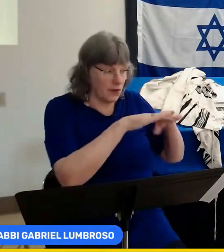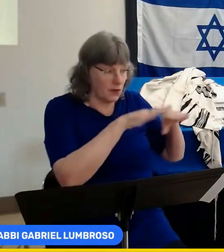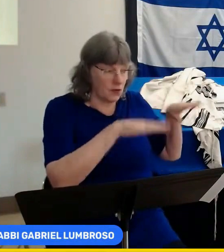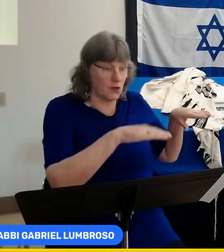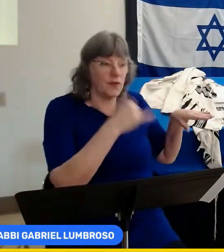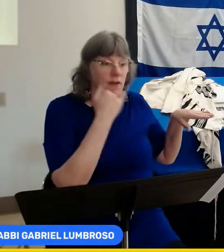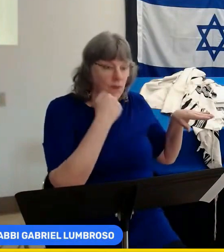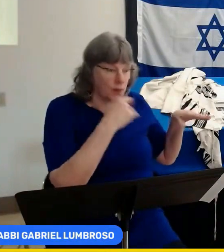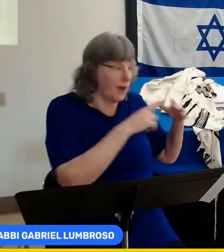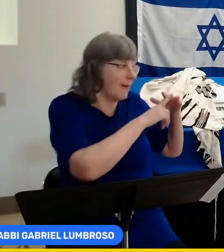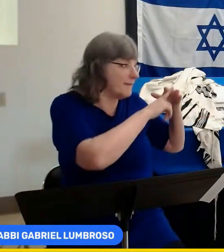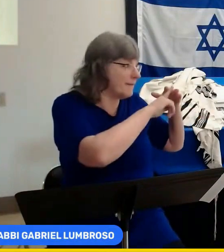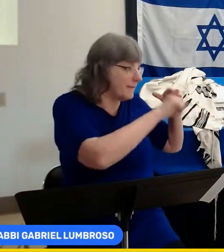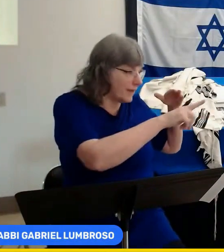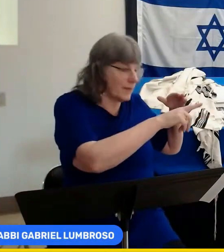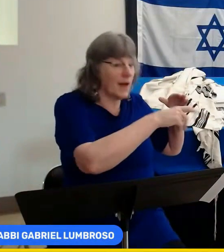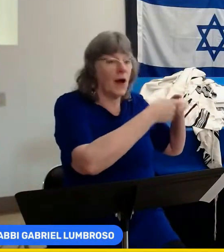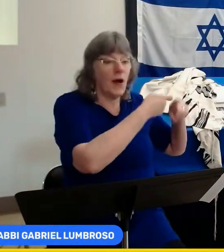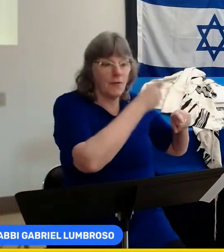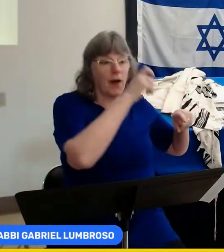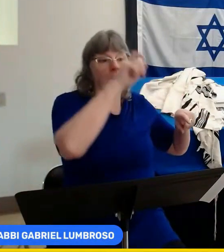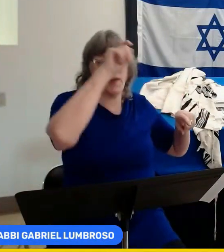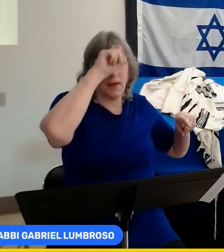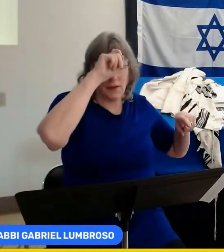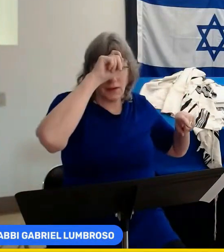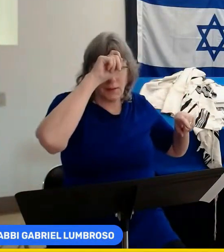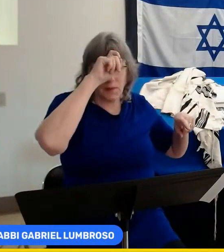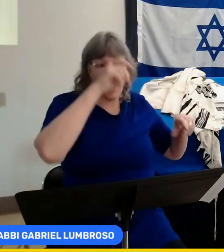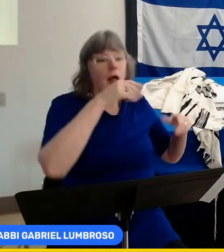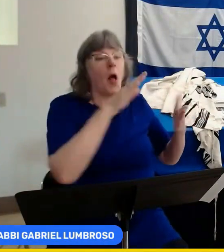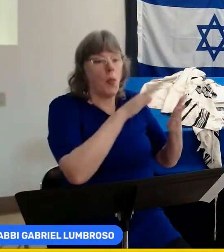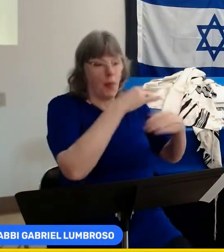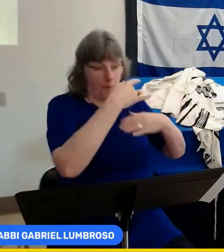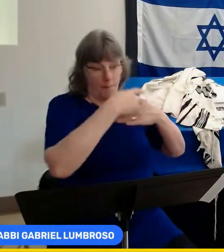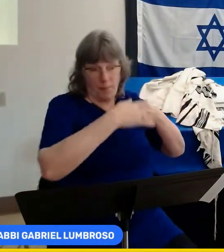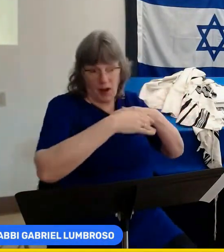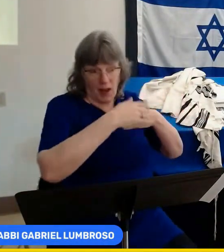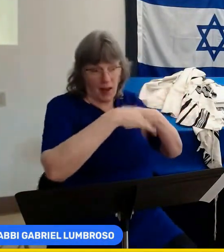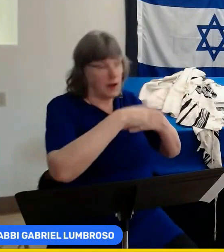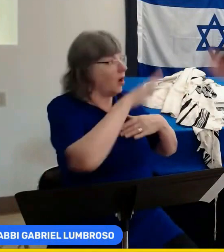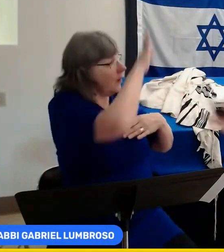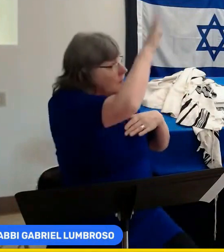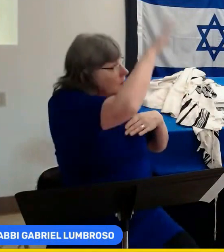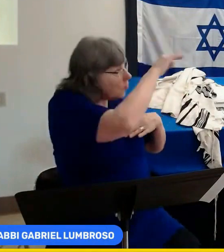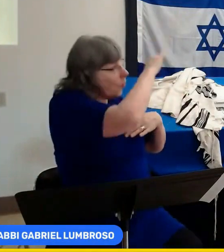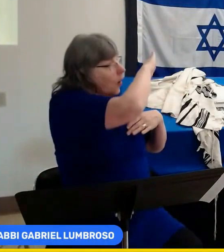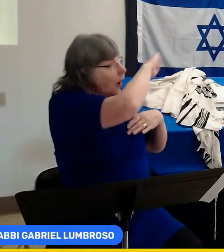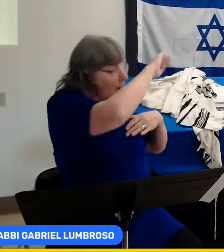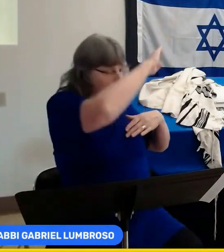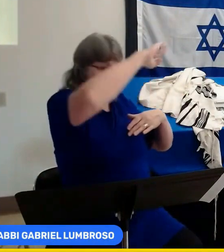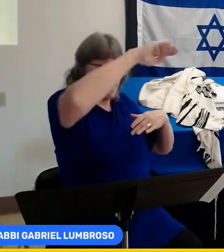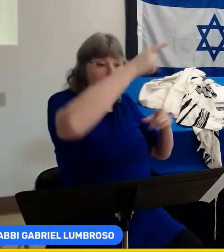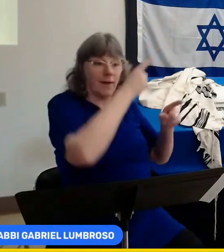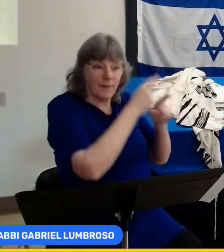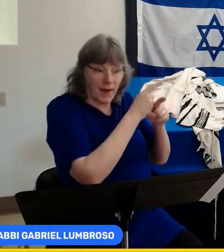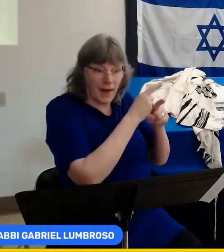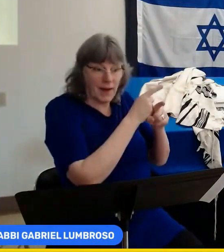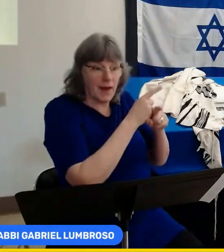Could it be these things written down, like the story of the Exodus, for example? The whole story of the Exodus, which ends